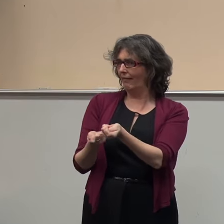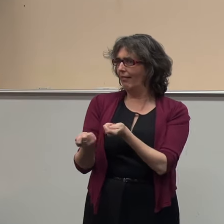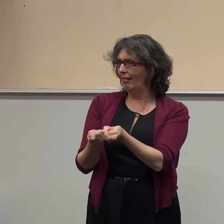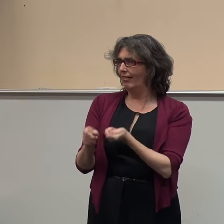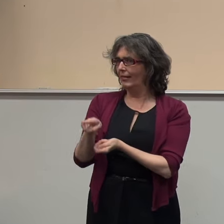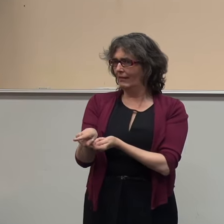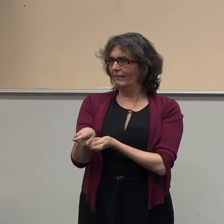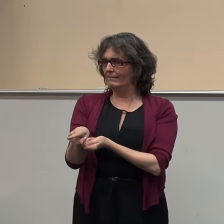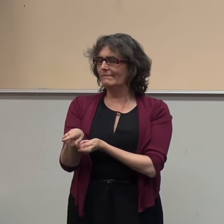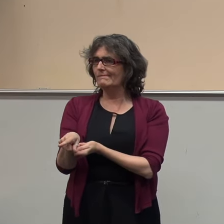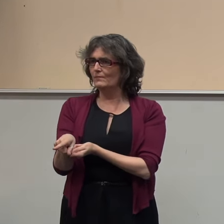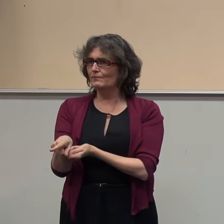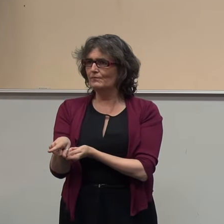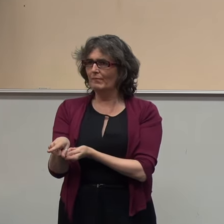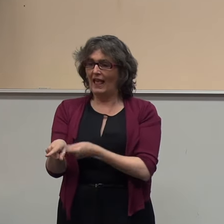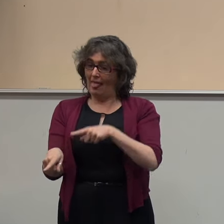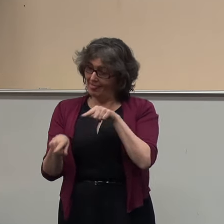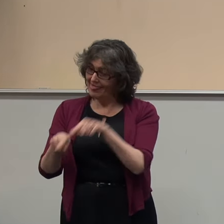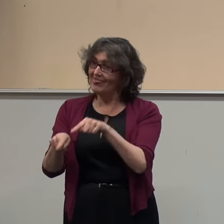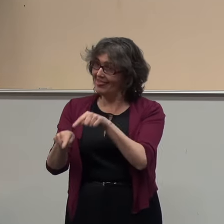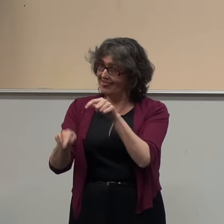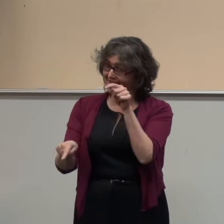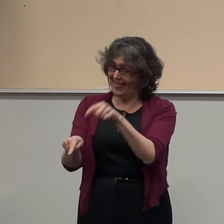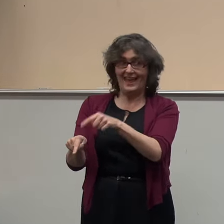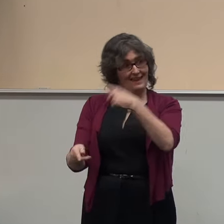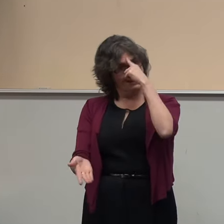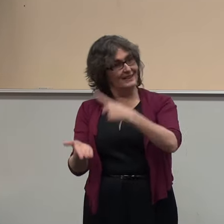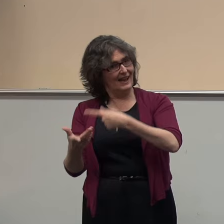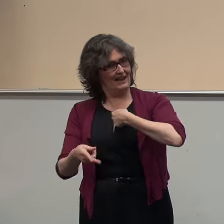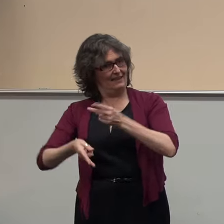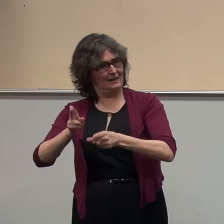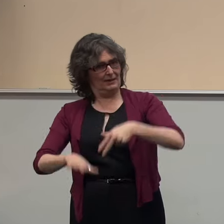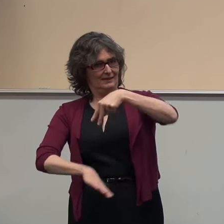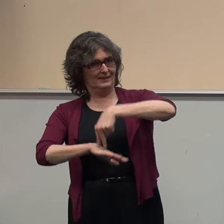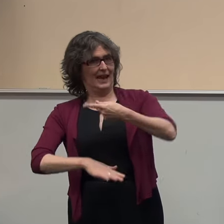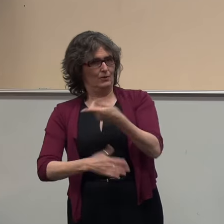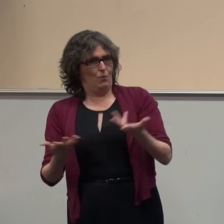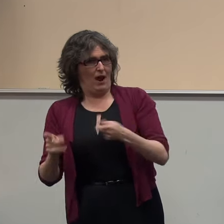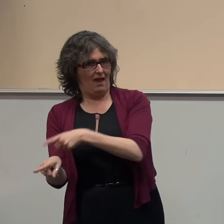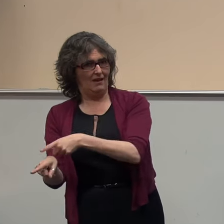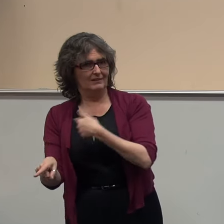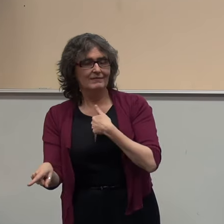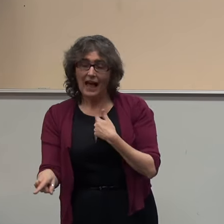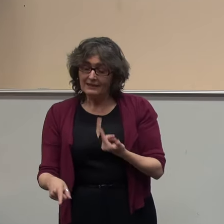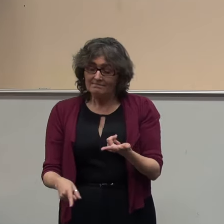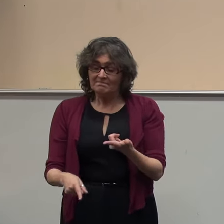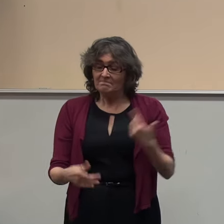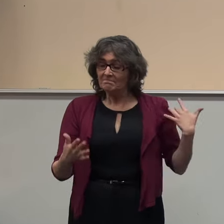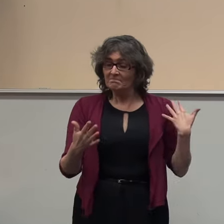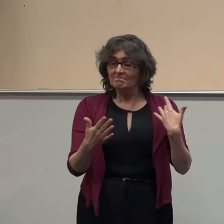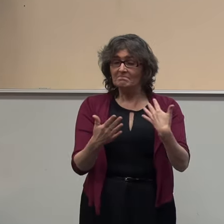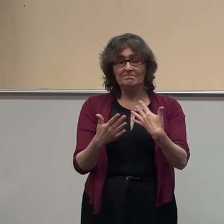the positioning for the interpreter will be. And over the years I've found there are some you never have to worry because they will be